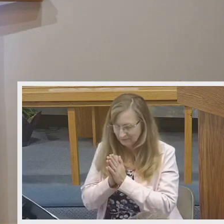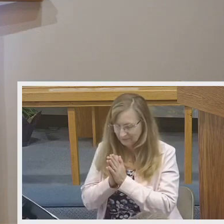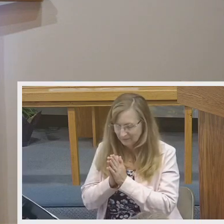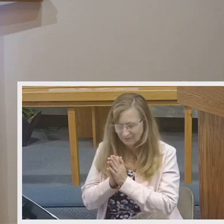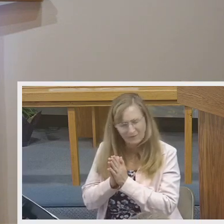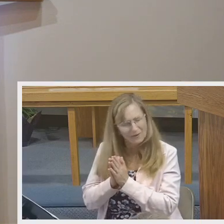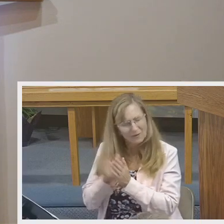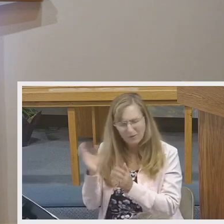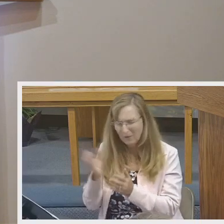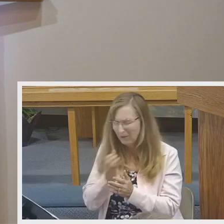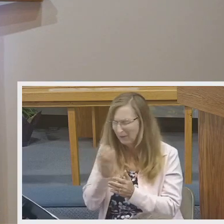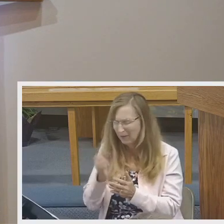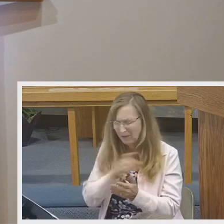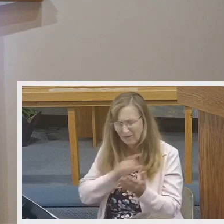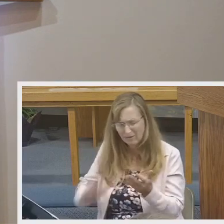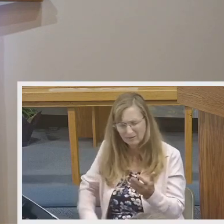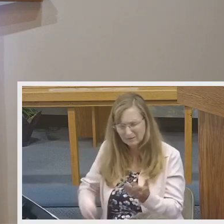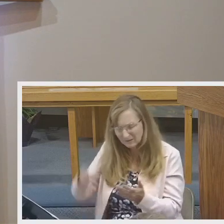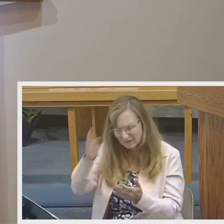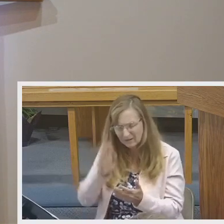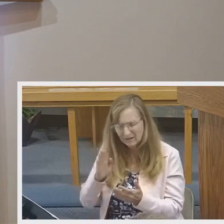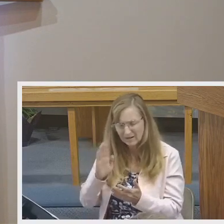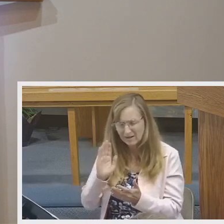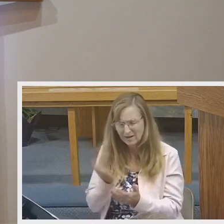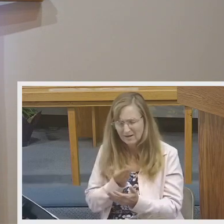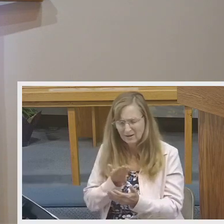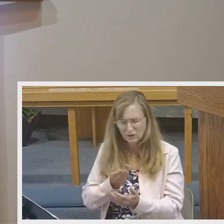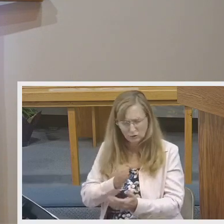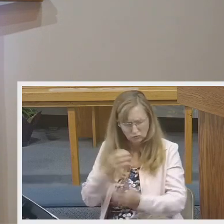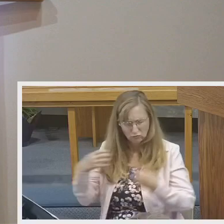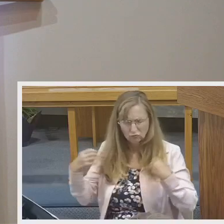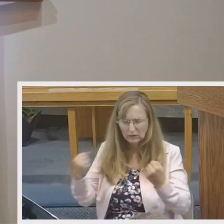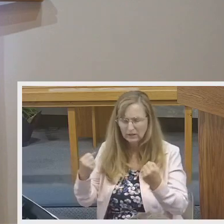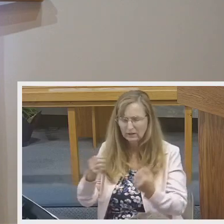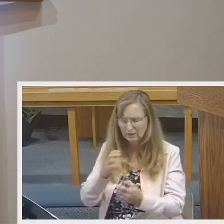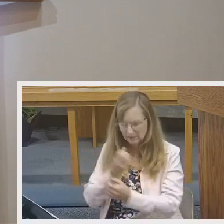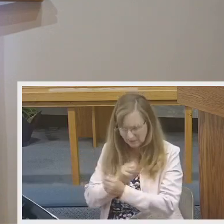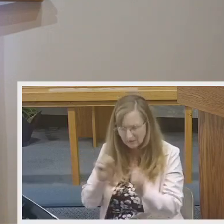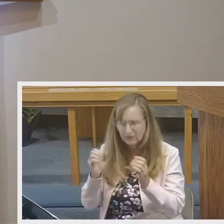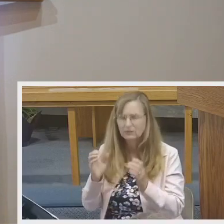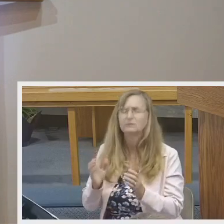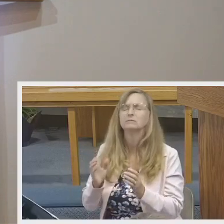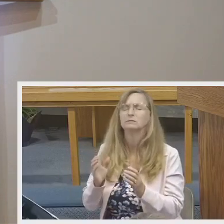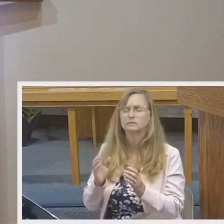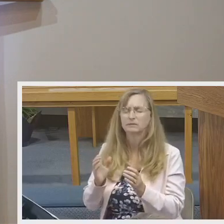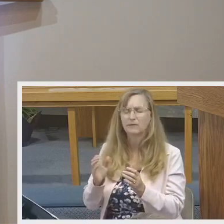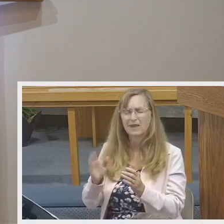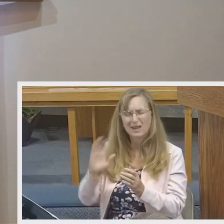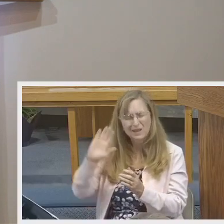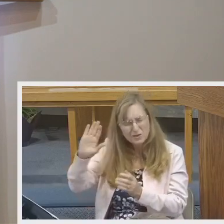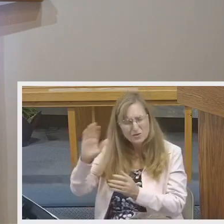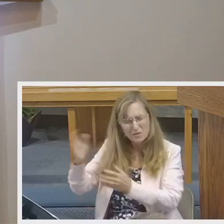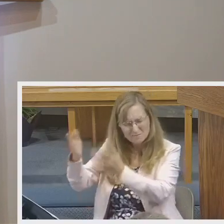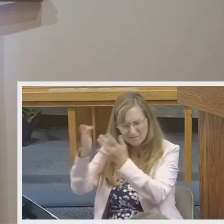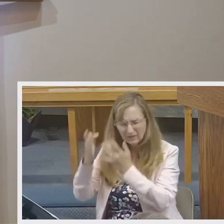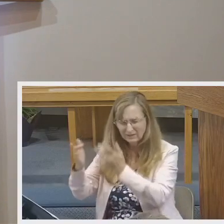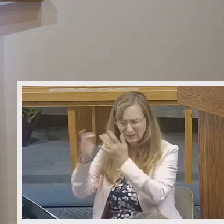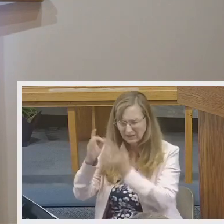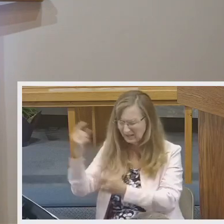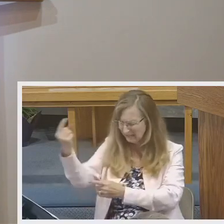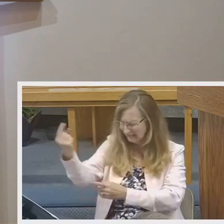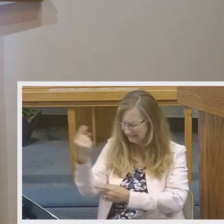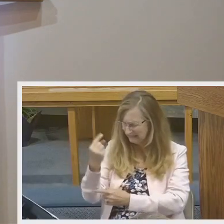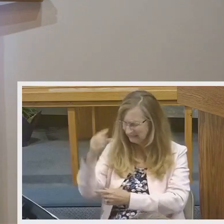O Lord God, our strength and our salvation, in your mercy you sent your Son, Jesus Christ, to lay down his life